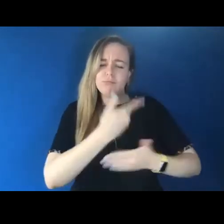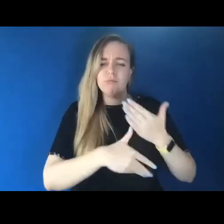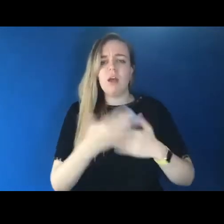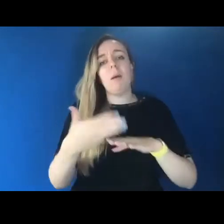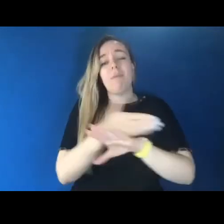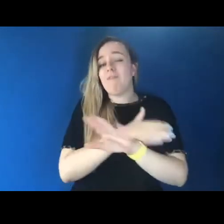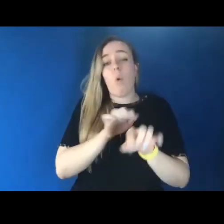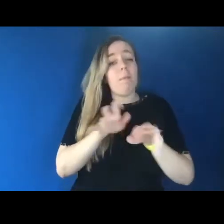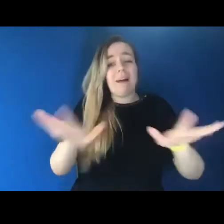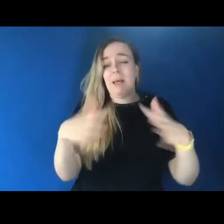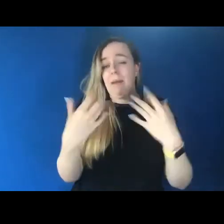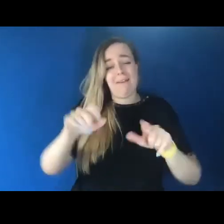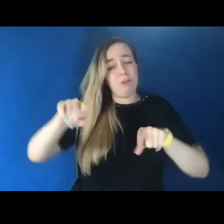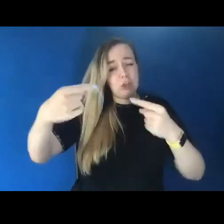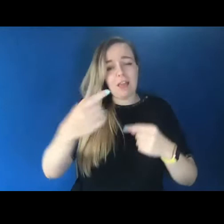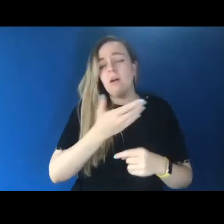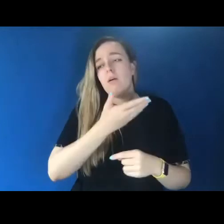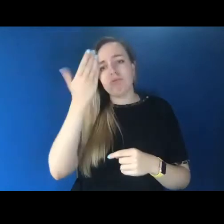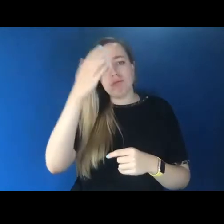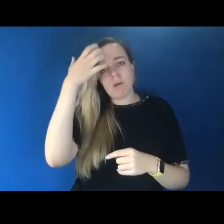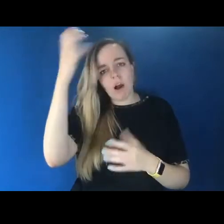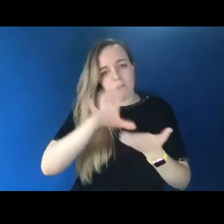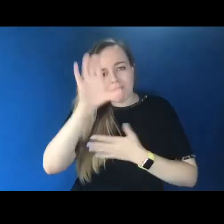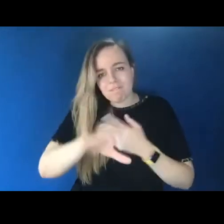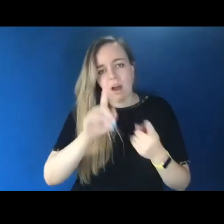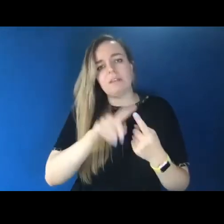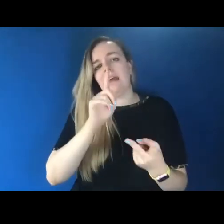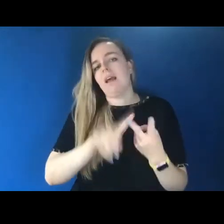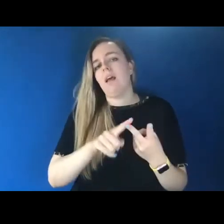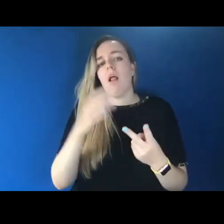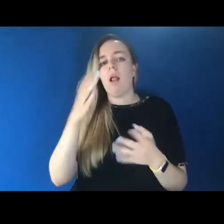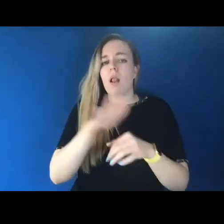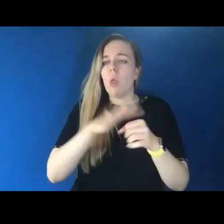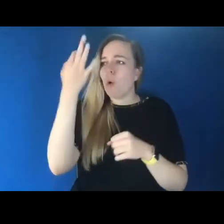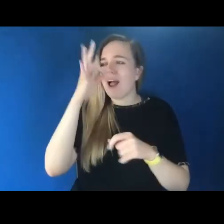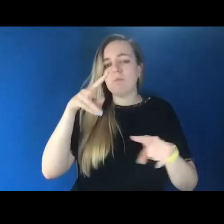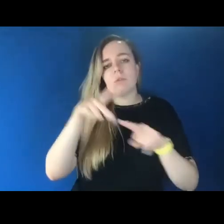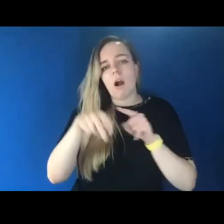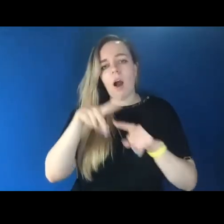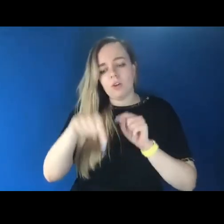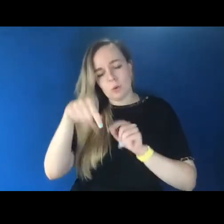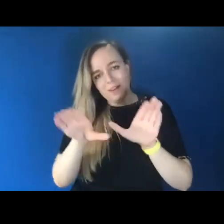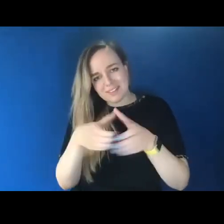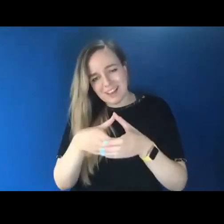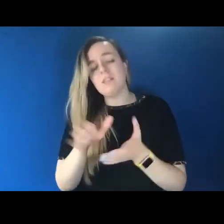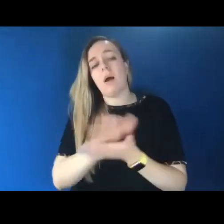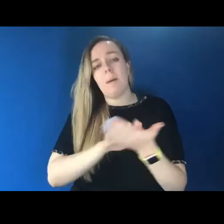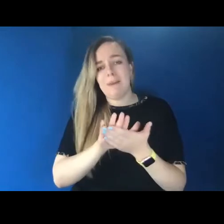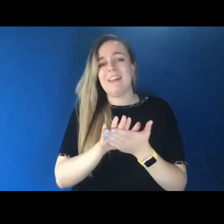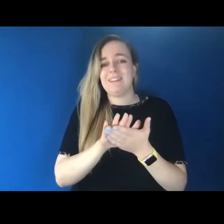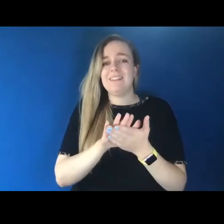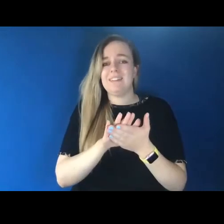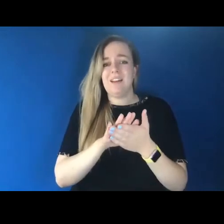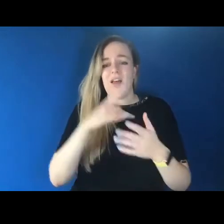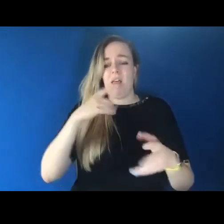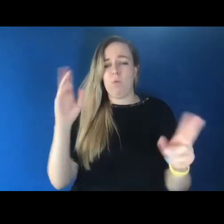the pandemic, lack of government funding, subsequent local council cuts to this sector resulted in the race to the bottom,